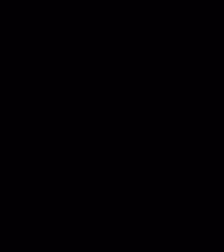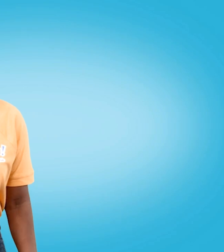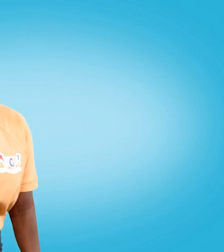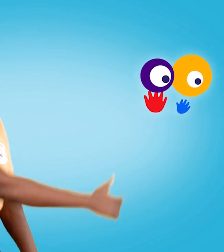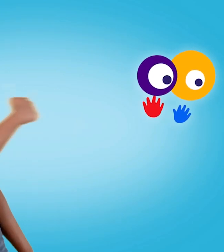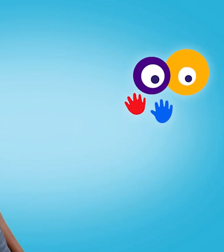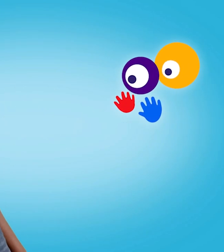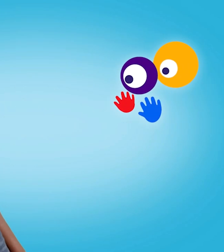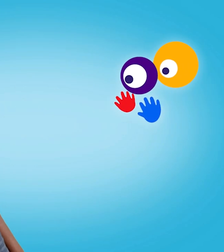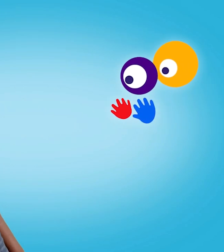MI-GO!